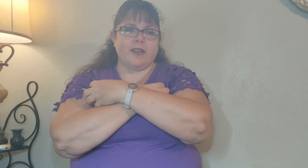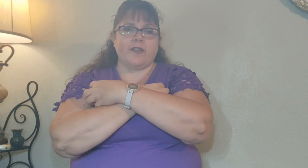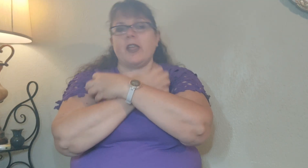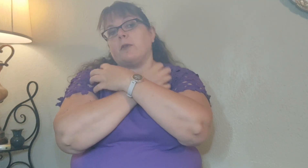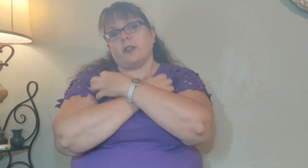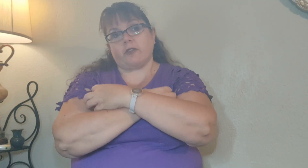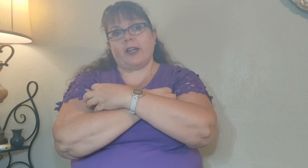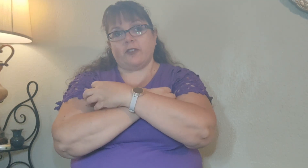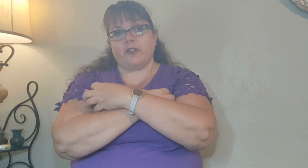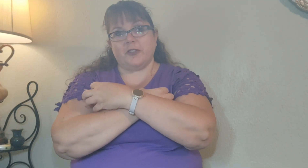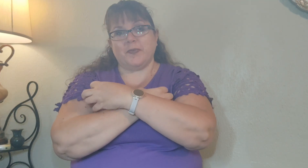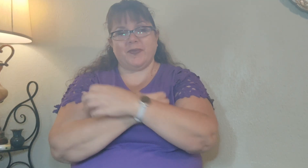if they were to scratch you.